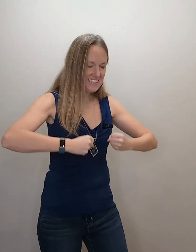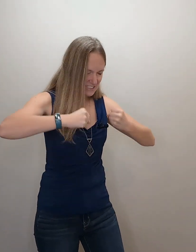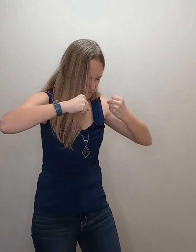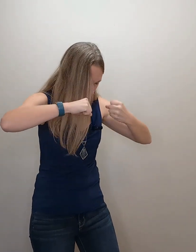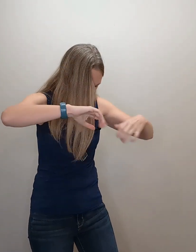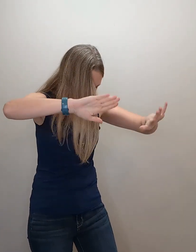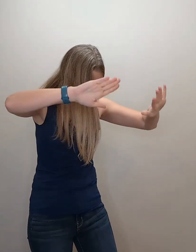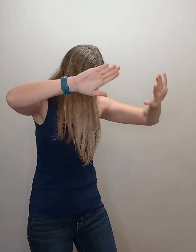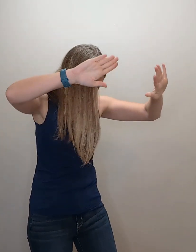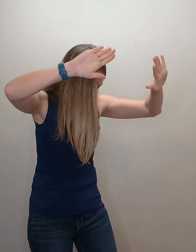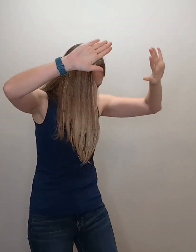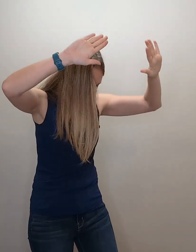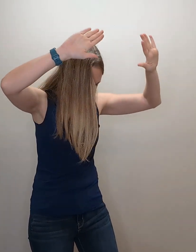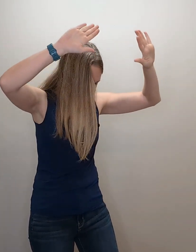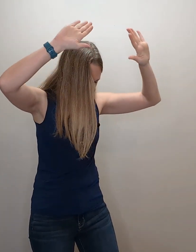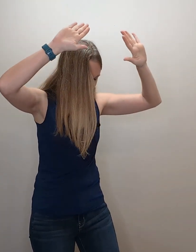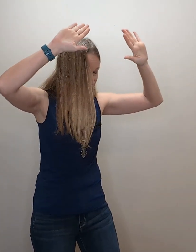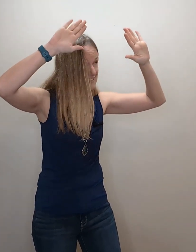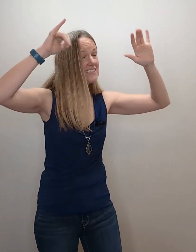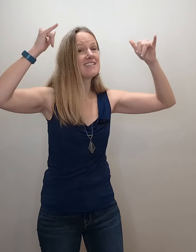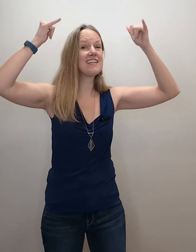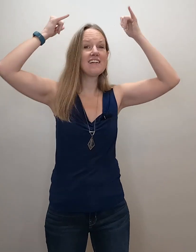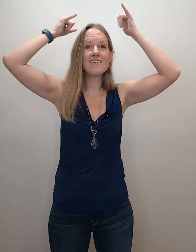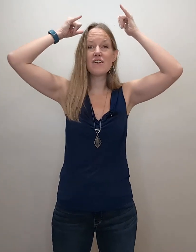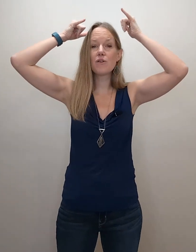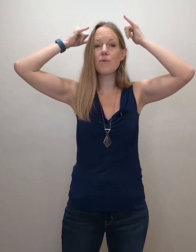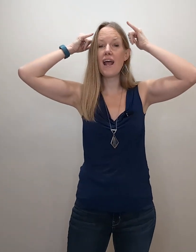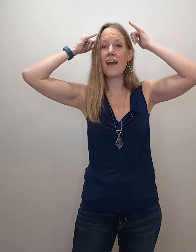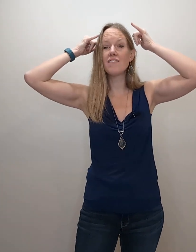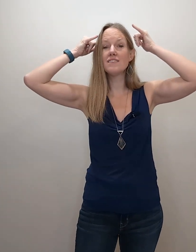cast, remember I do sacrifice, cast their crowns